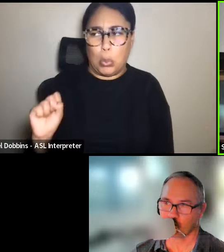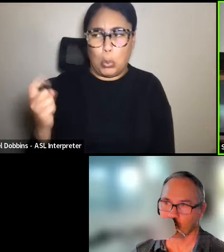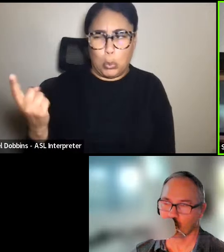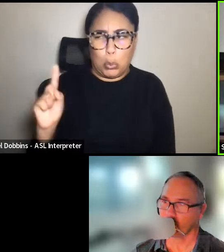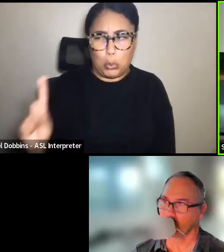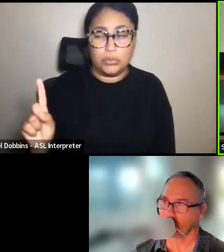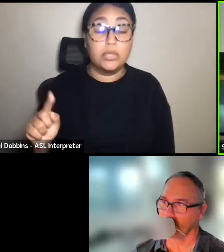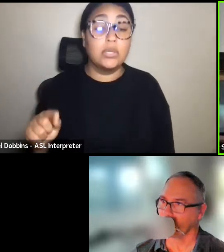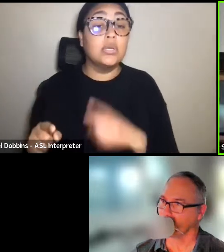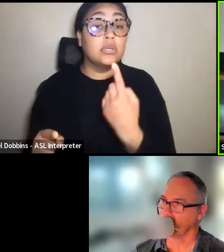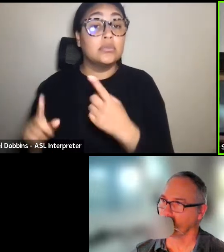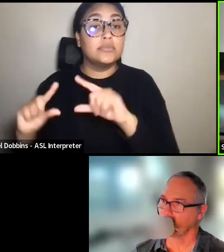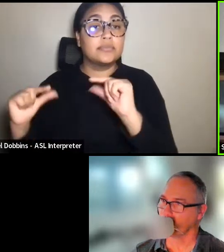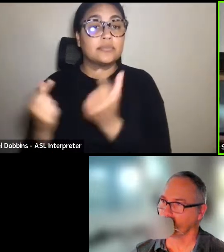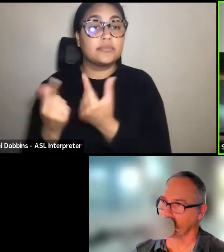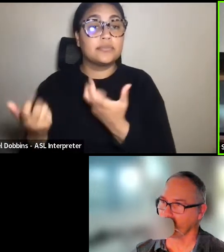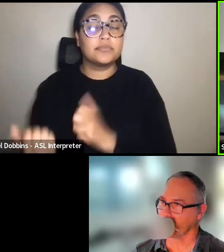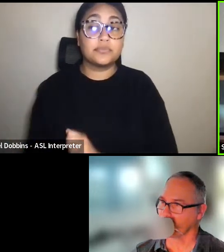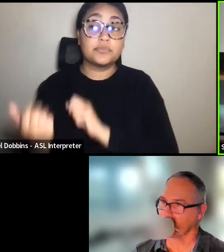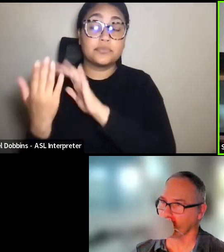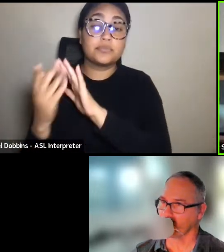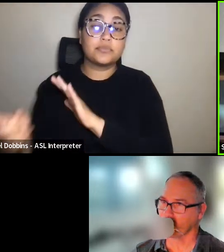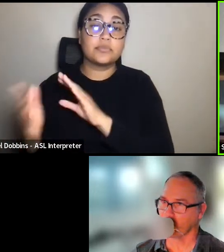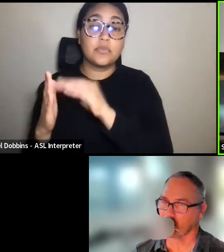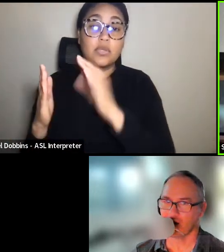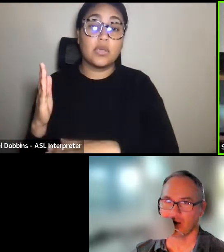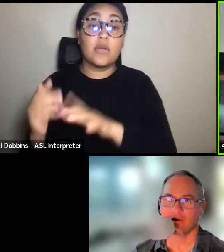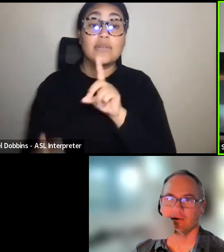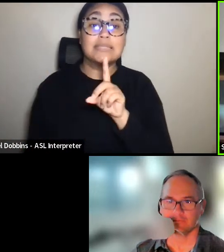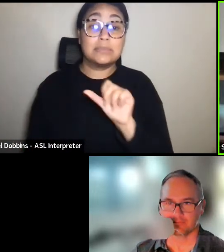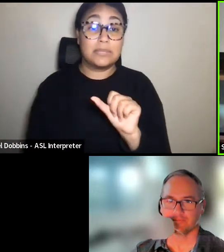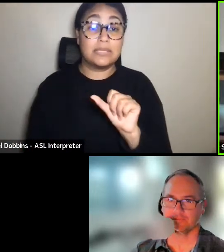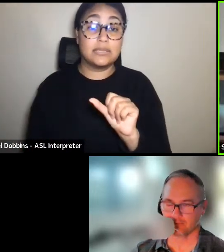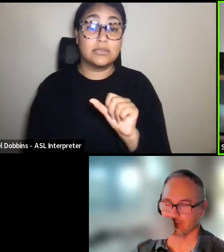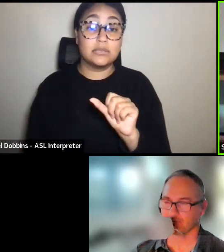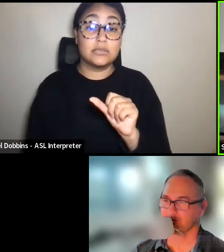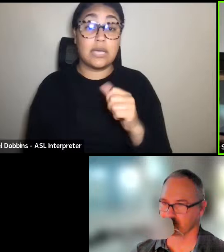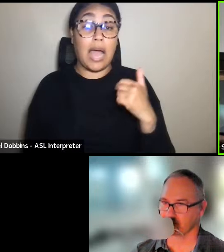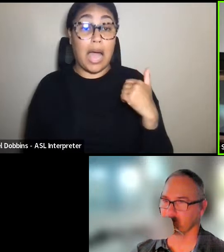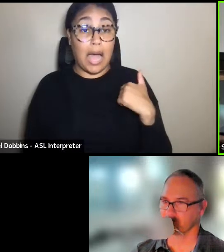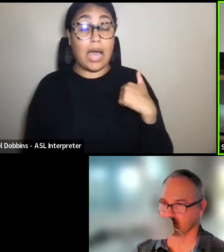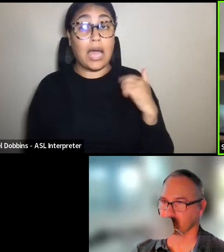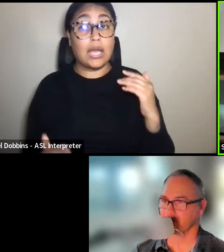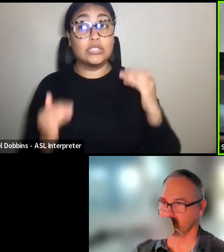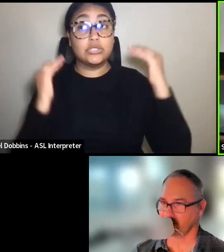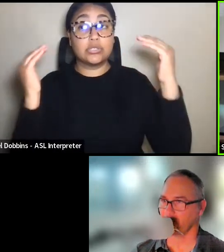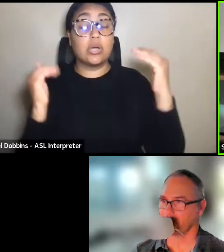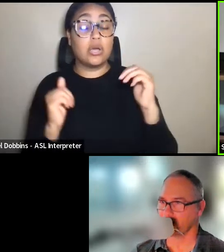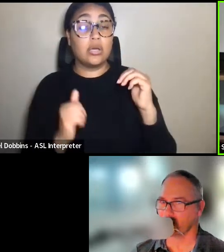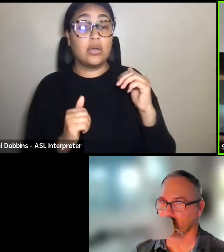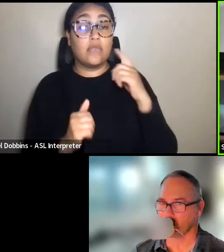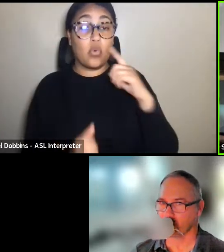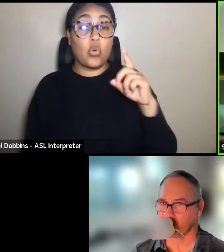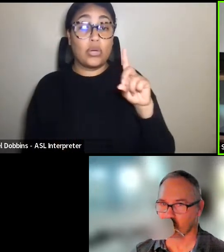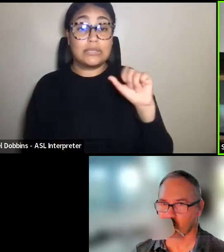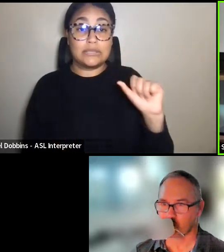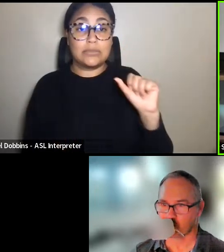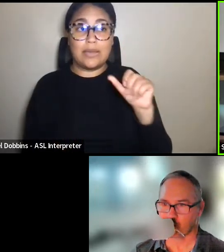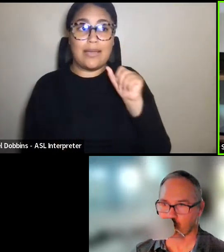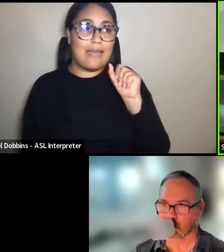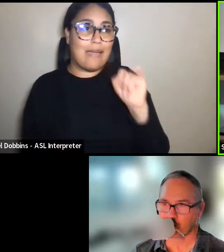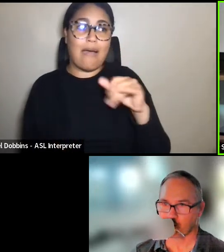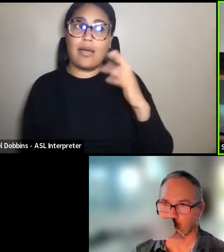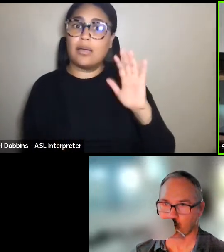of the groups that I did want to address was students with disabilities. I mean, as an adult with a disability, it's a game changer. AI has